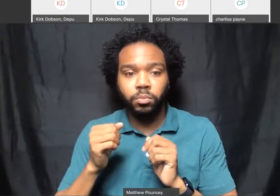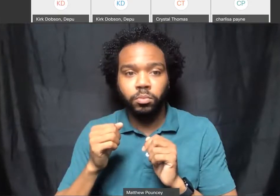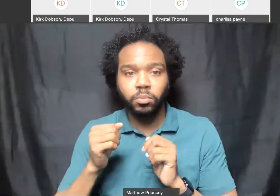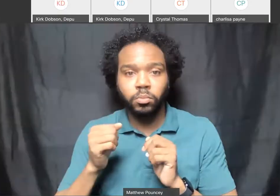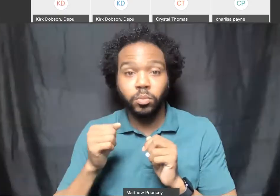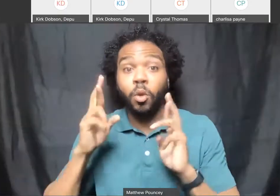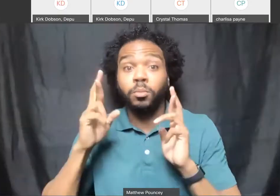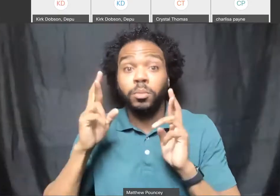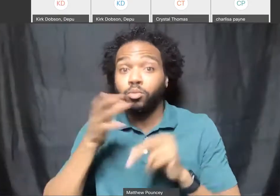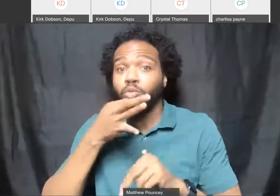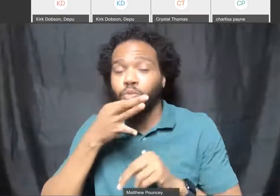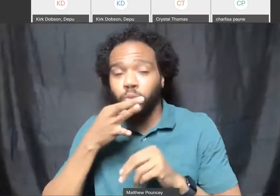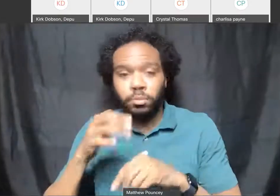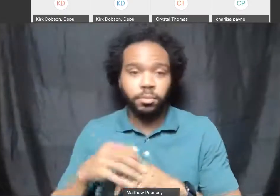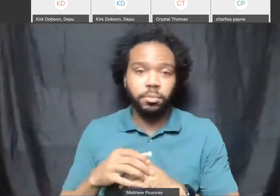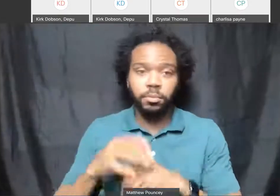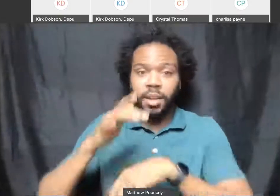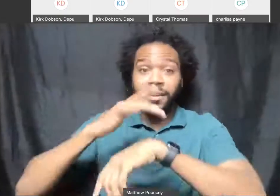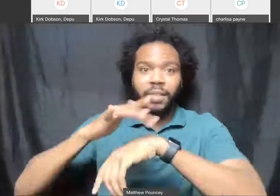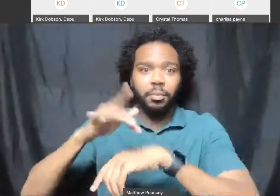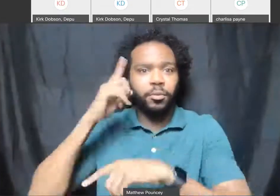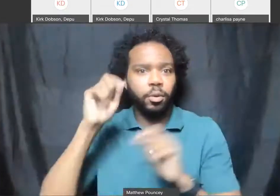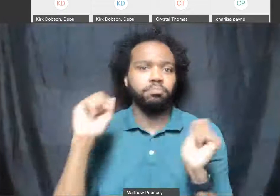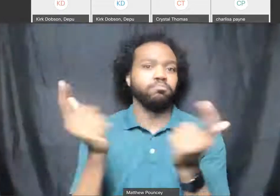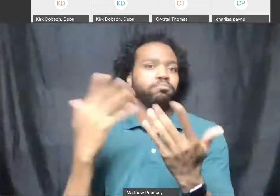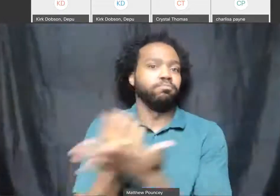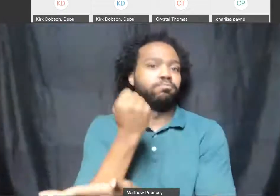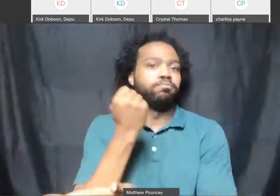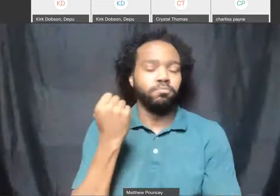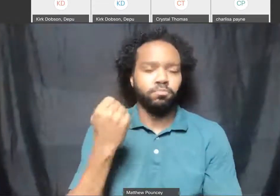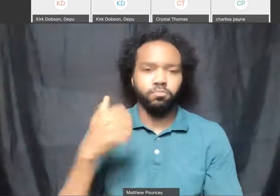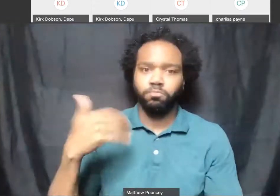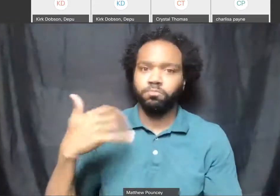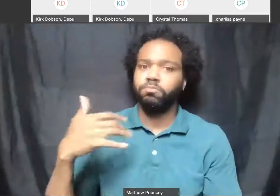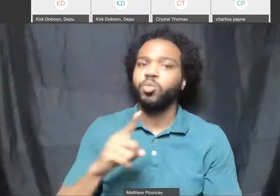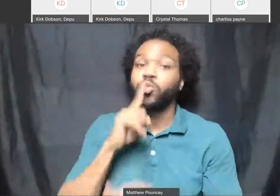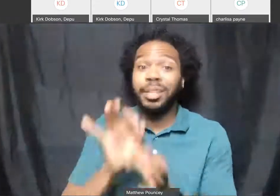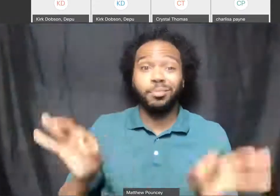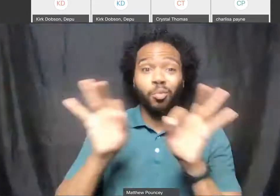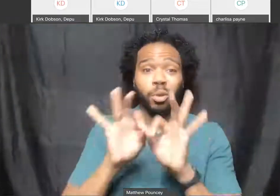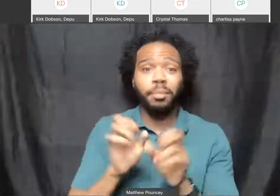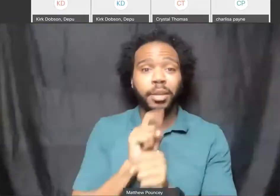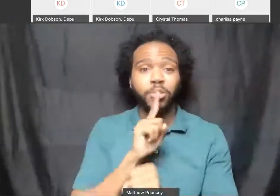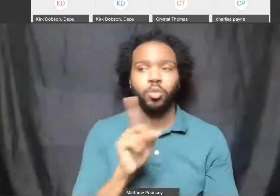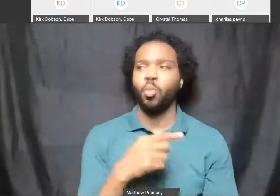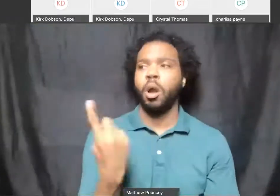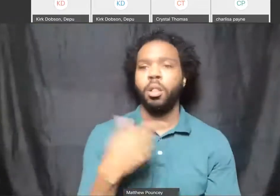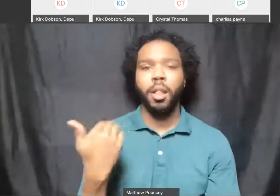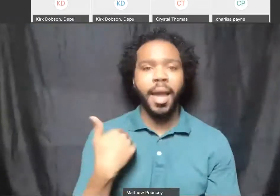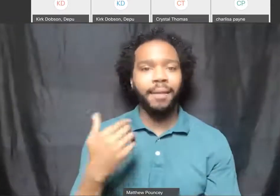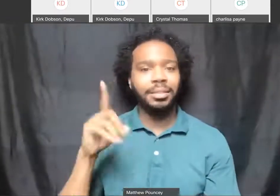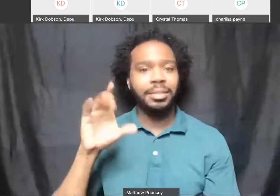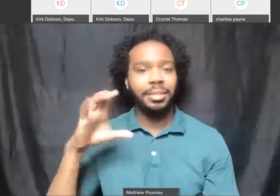will be available soon. It'll really be essential that we have the DC Health and the DDS guidance